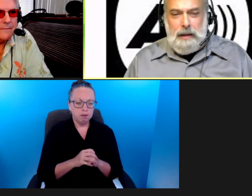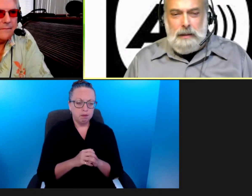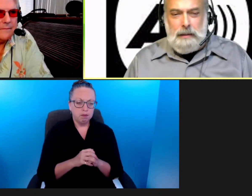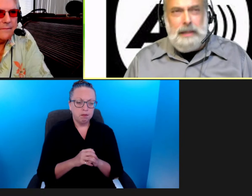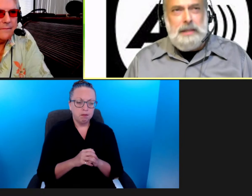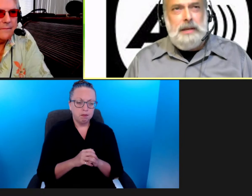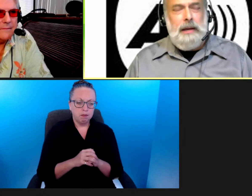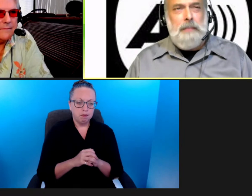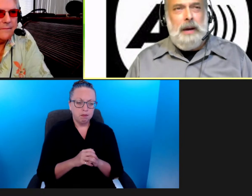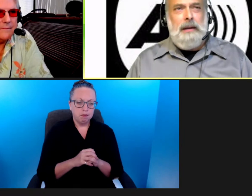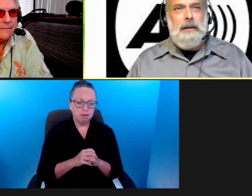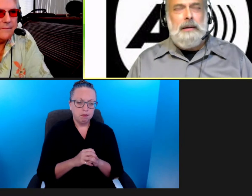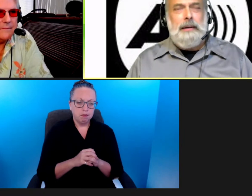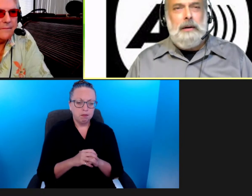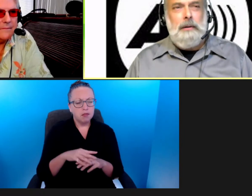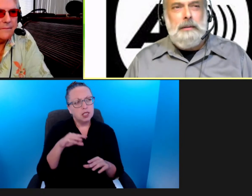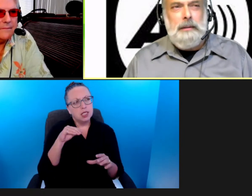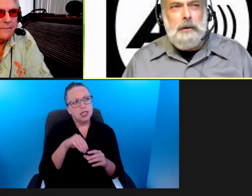my